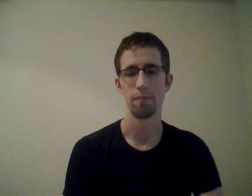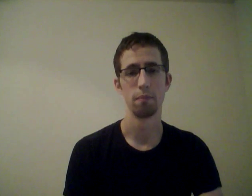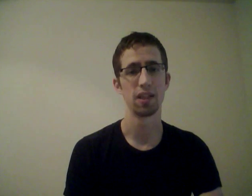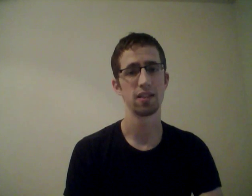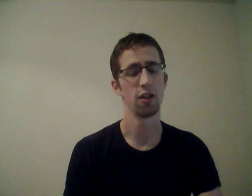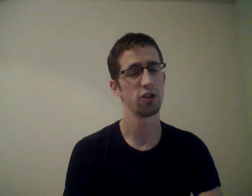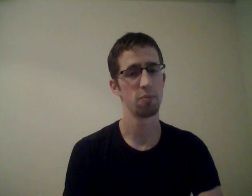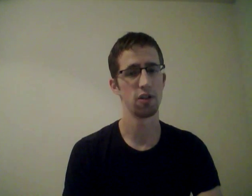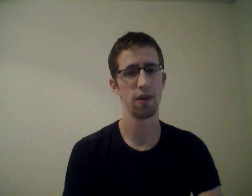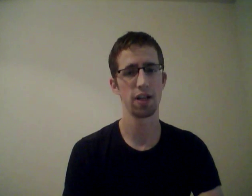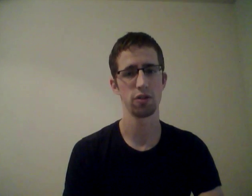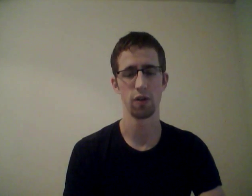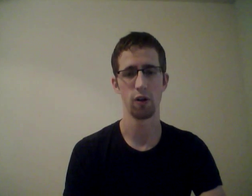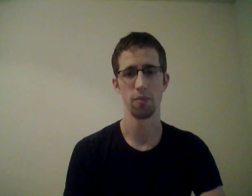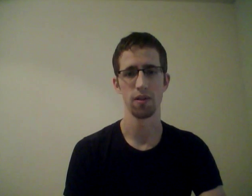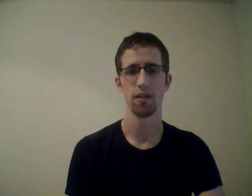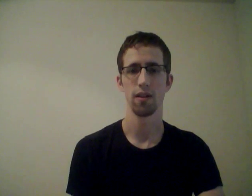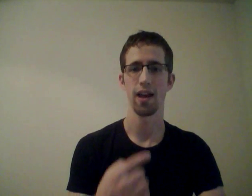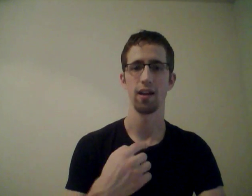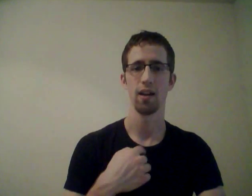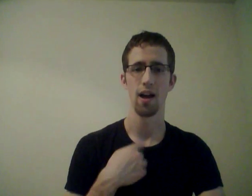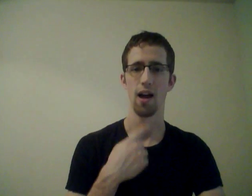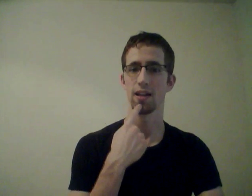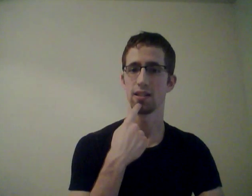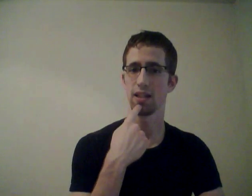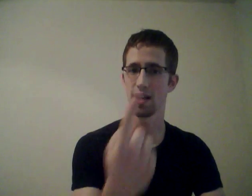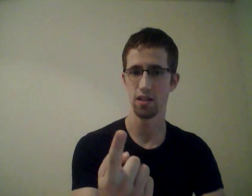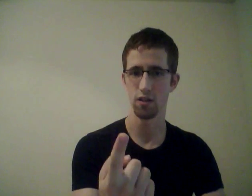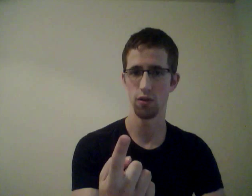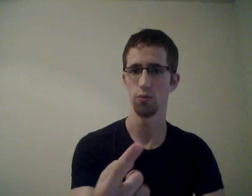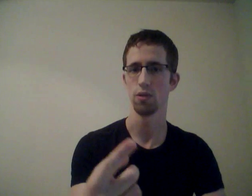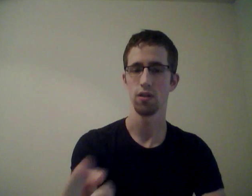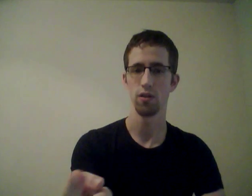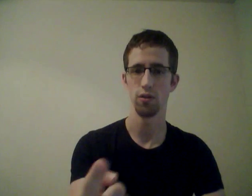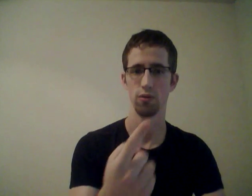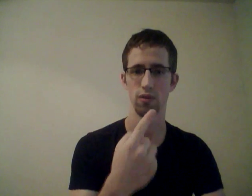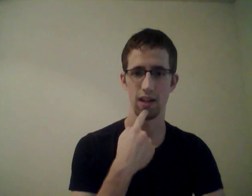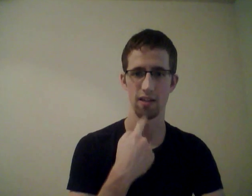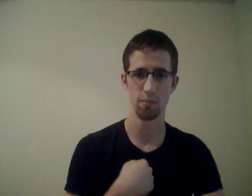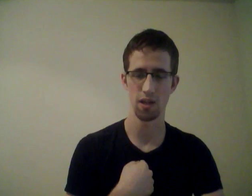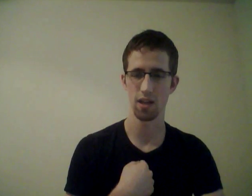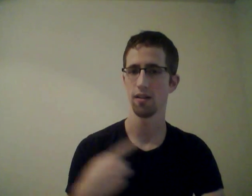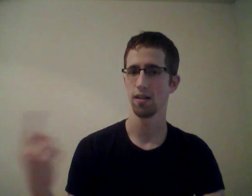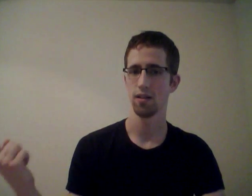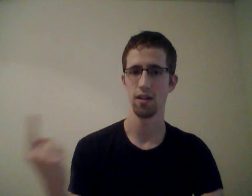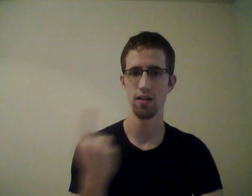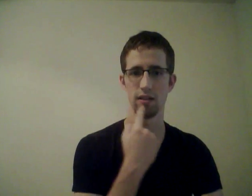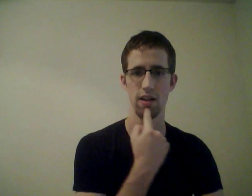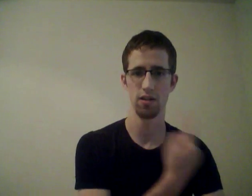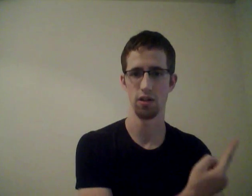But this can also be a directional verb, like I say to you, you say to me, he said to